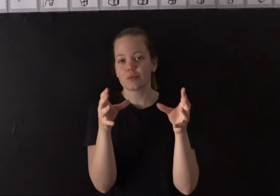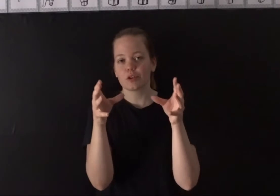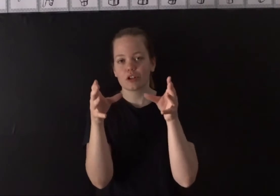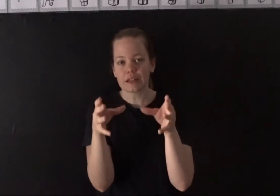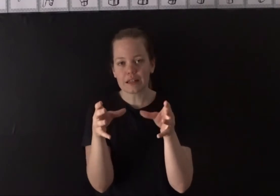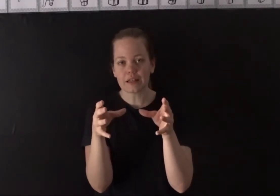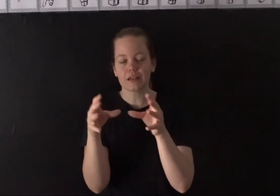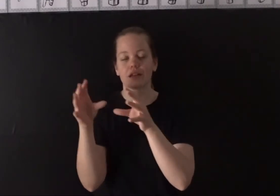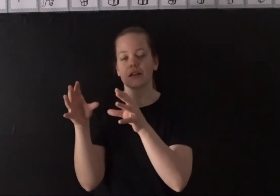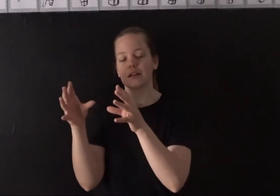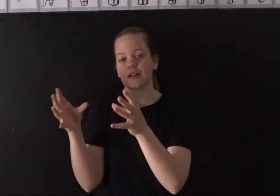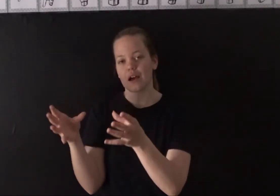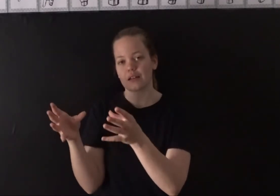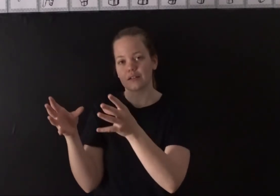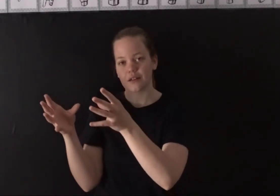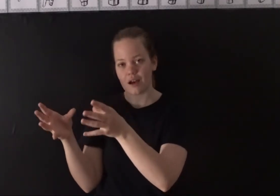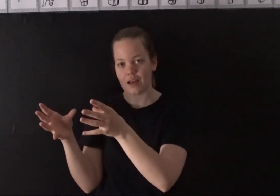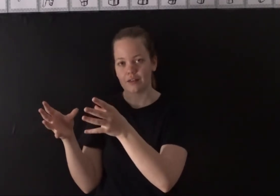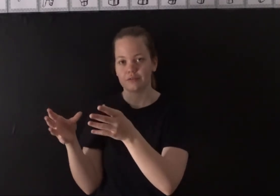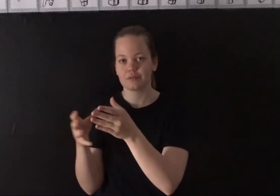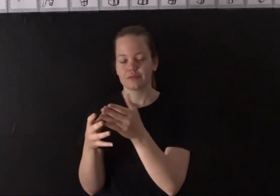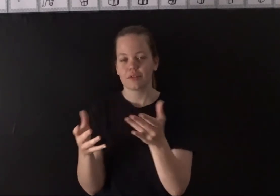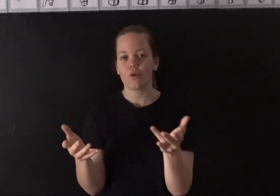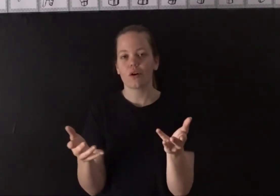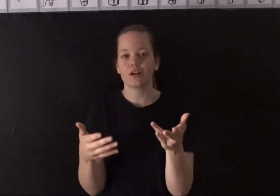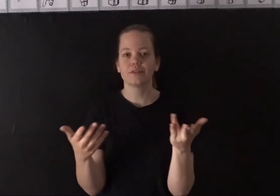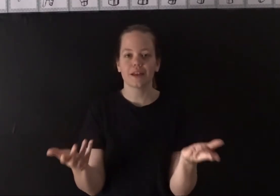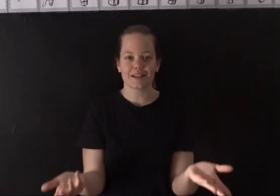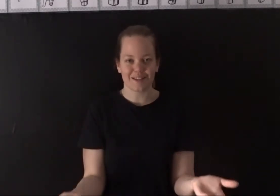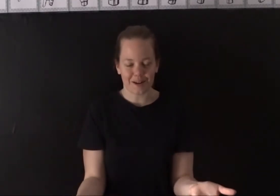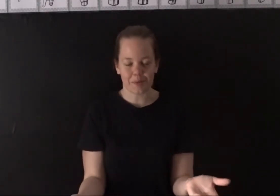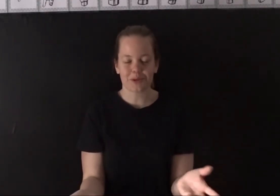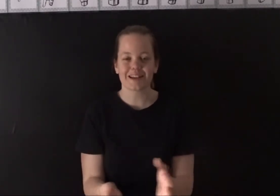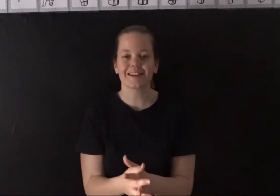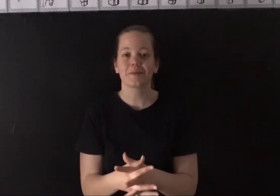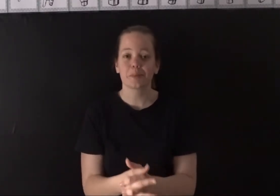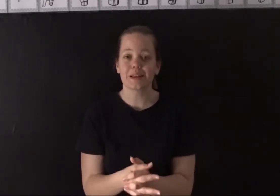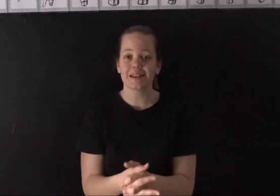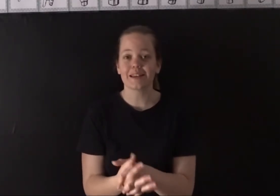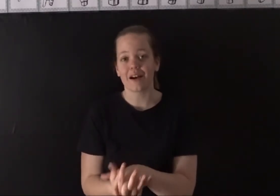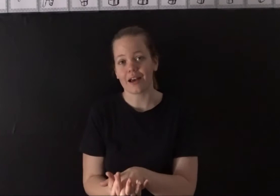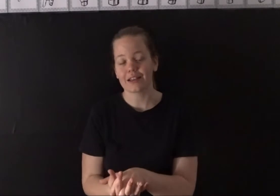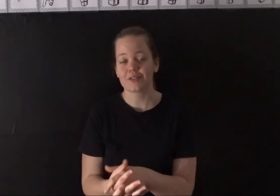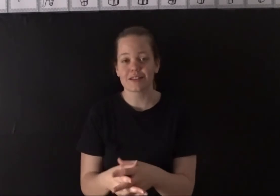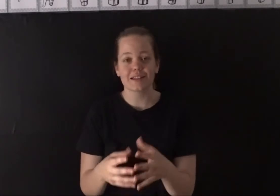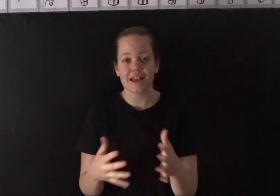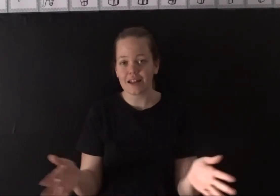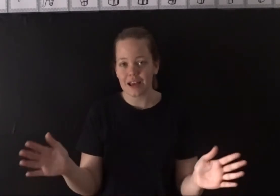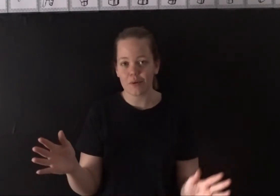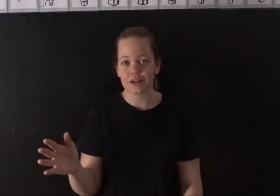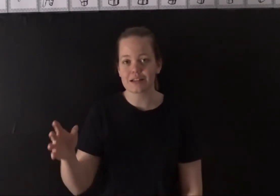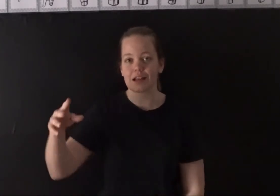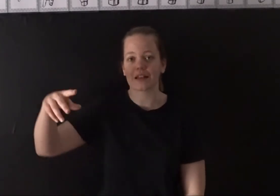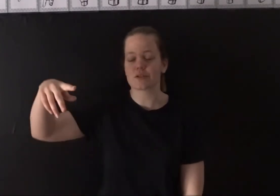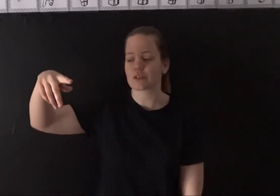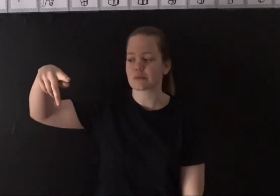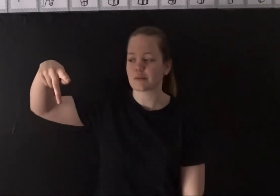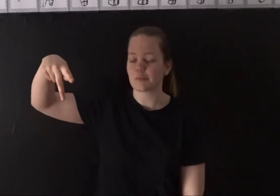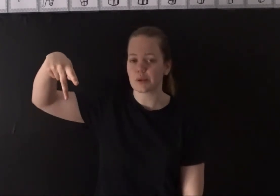Edward, E, and Island, I. Or, as a lot of people say it, P-E-I. So that's exactly how we're going to sign it. So it's going to be